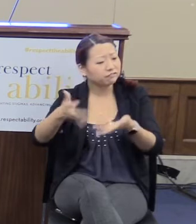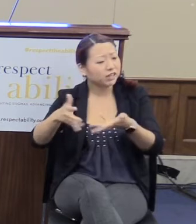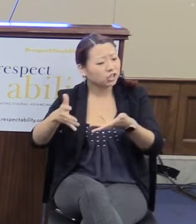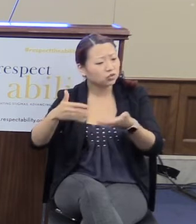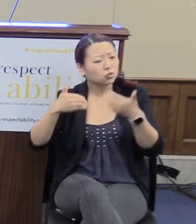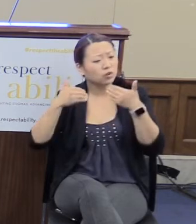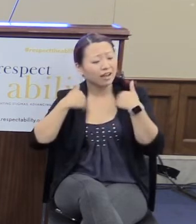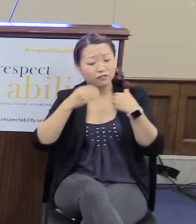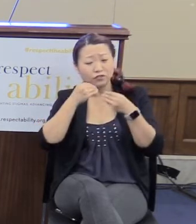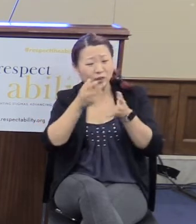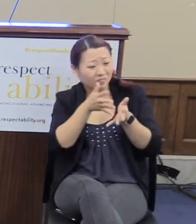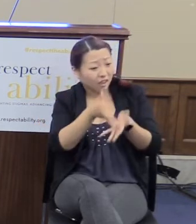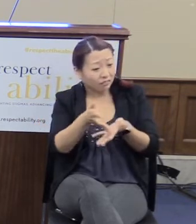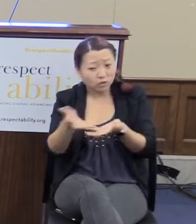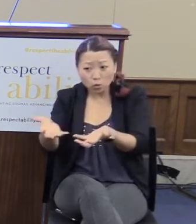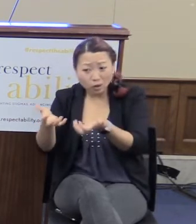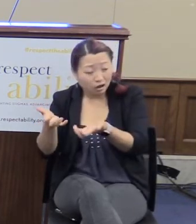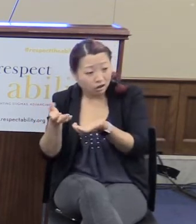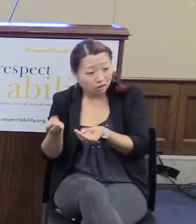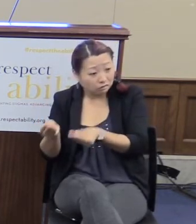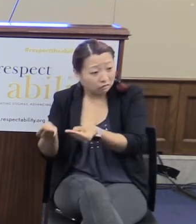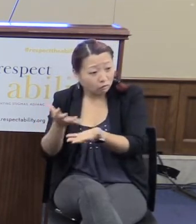it?"